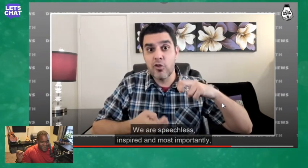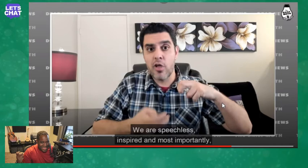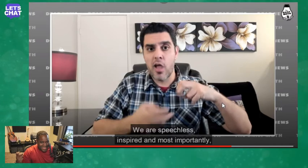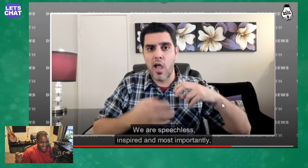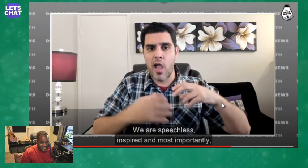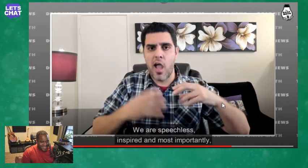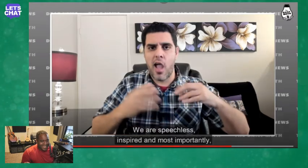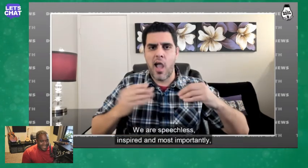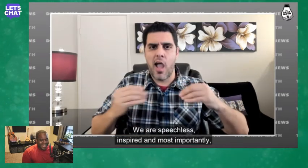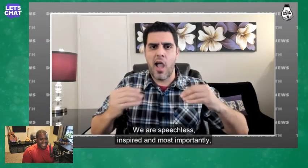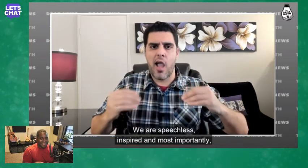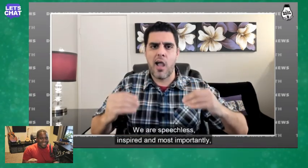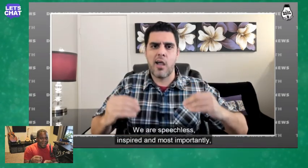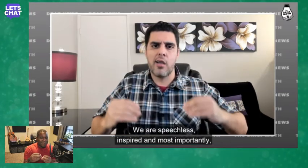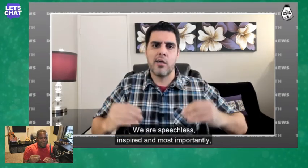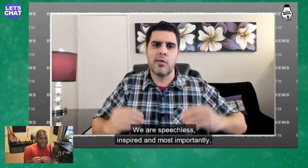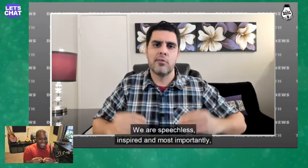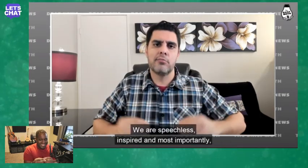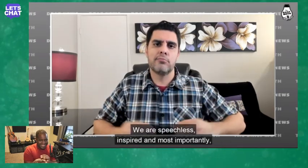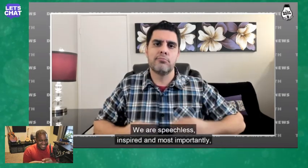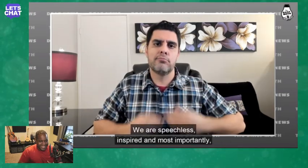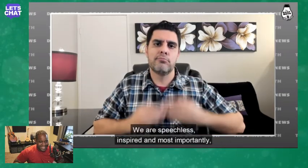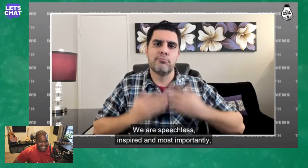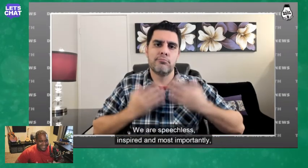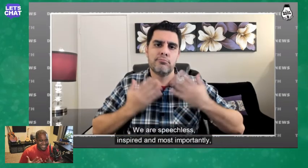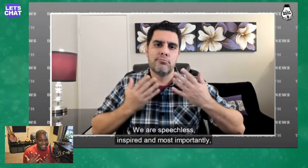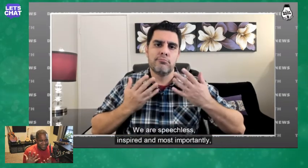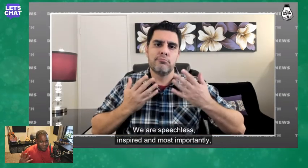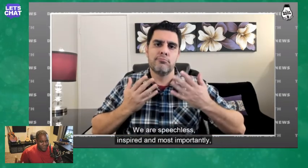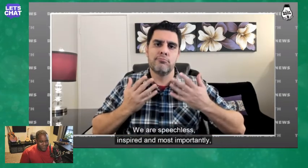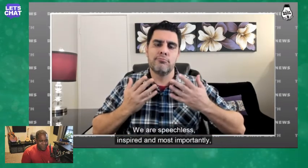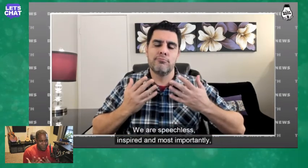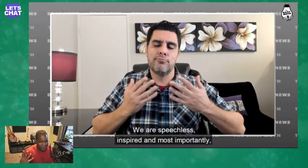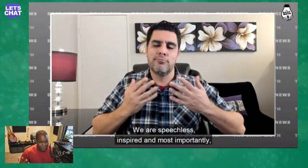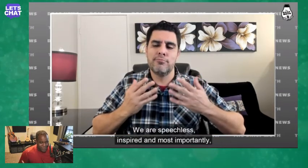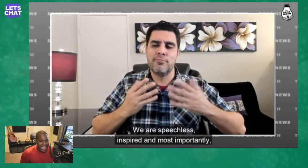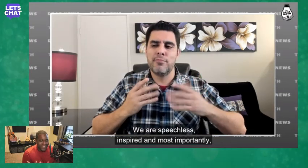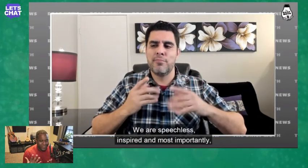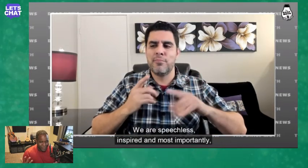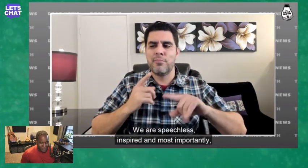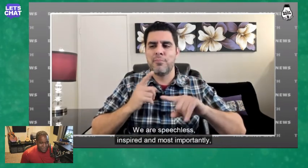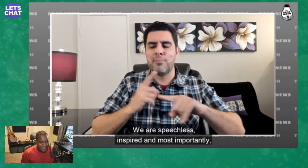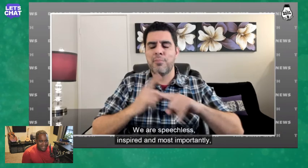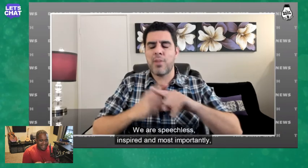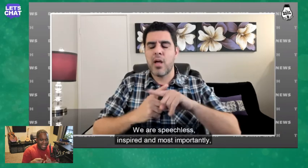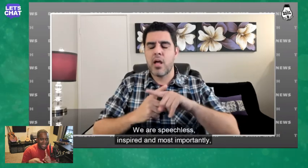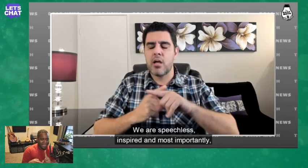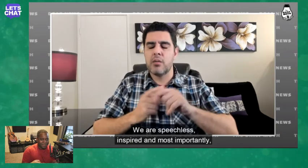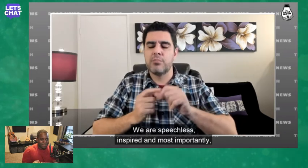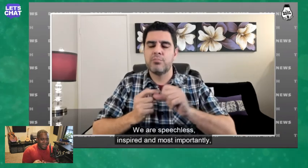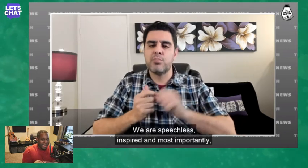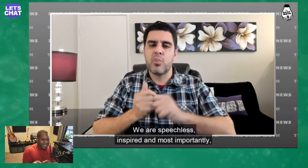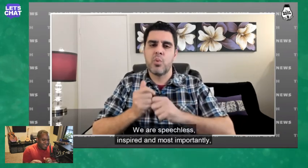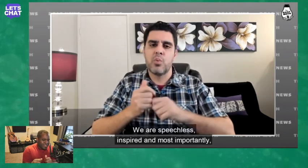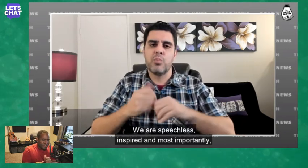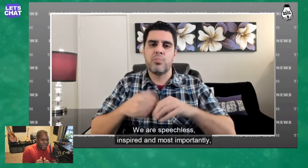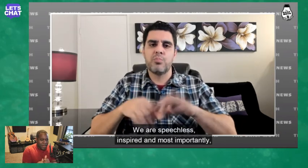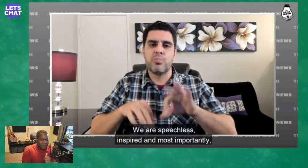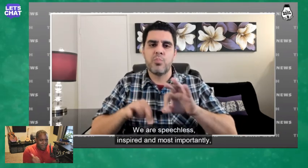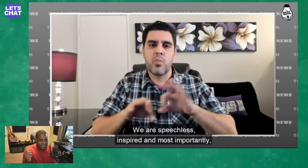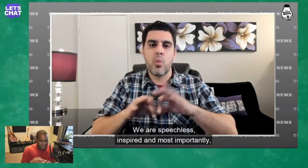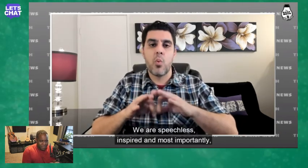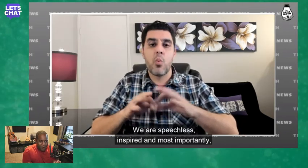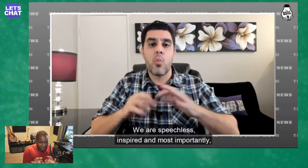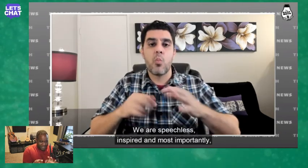so amazing. Oh, it's so amazing. Oh, okay, so it's just so inspirational. And, but, you